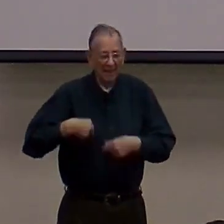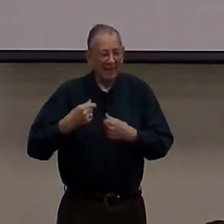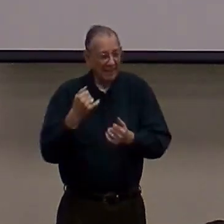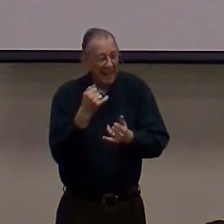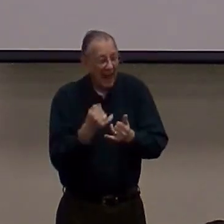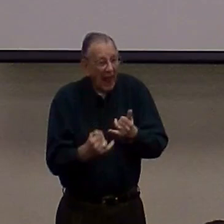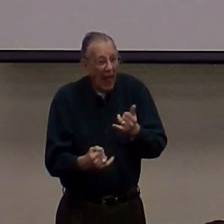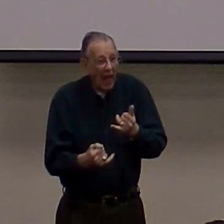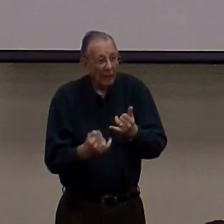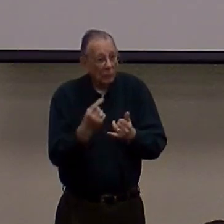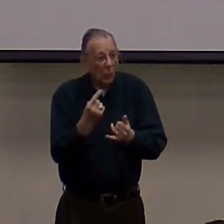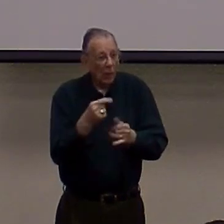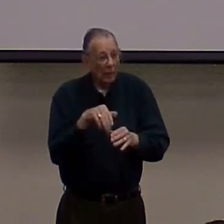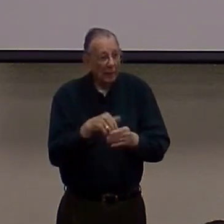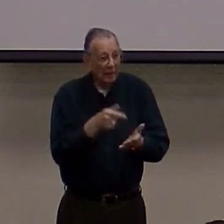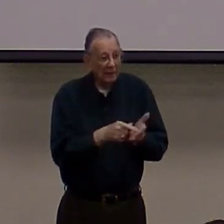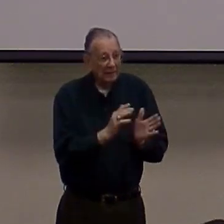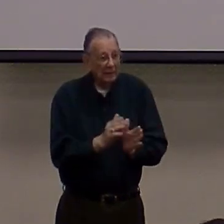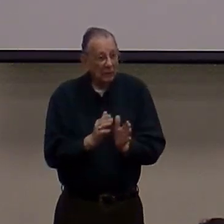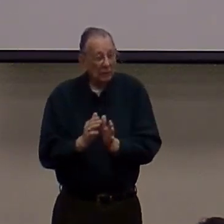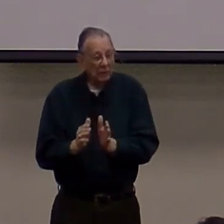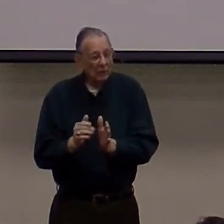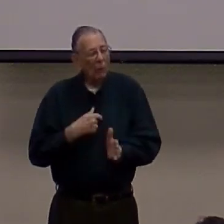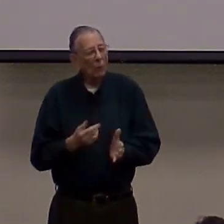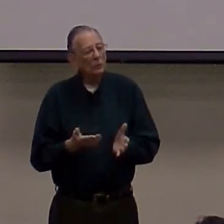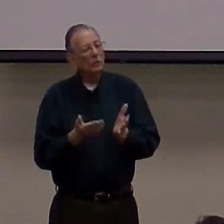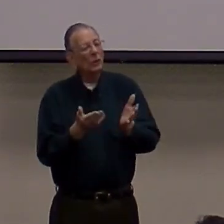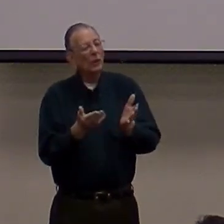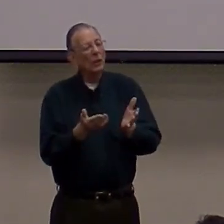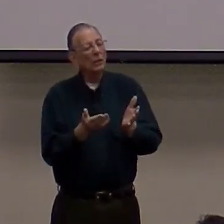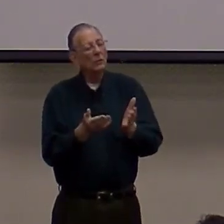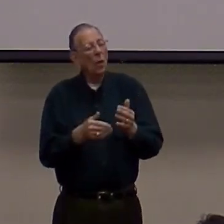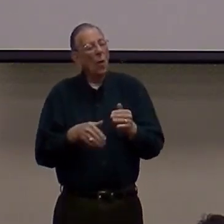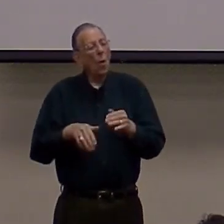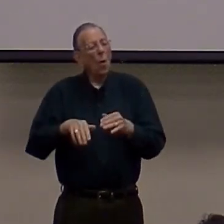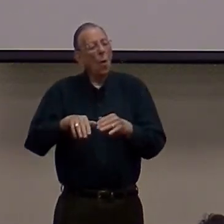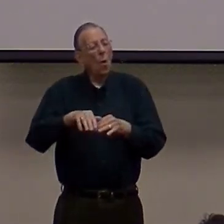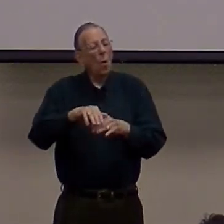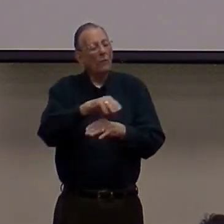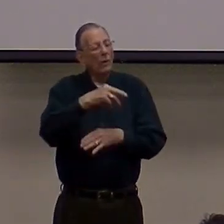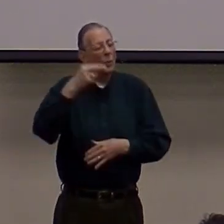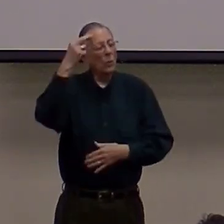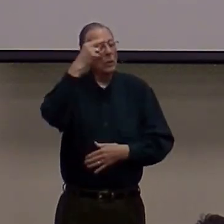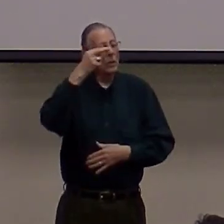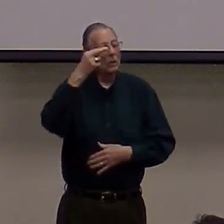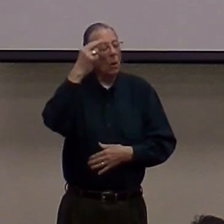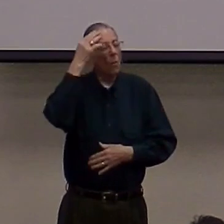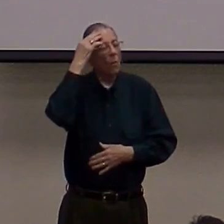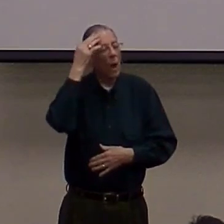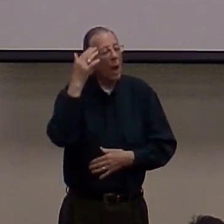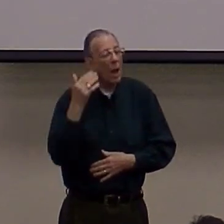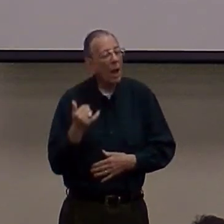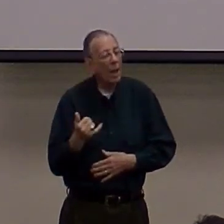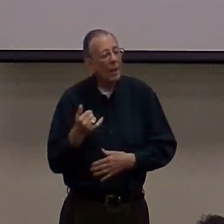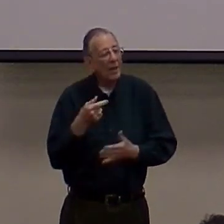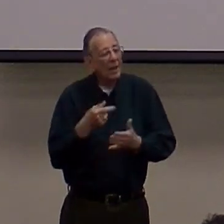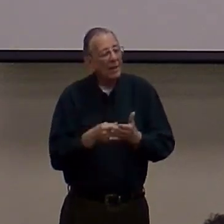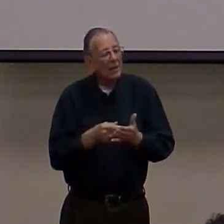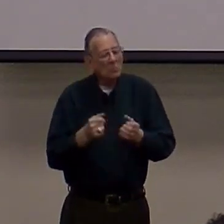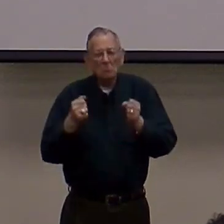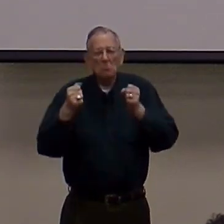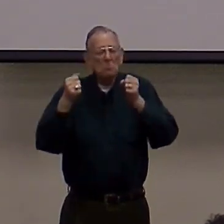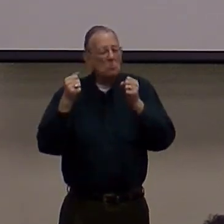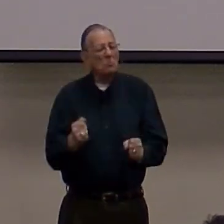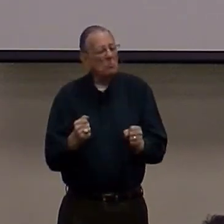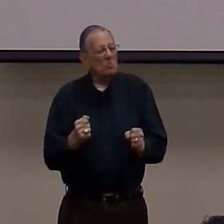in the series, I want to suggest a bit of an overarching reason for why these